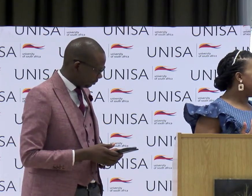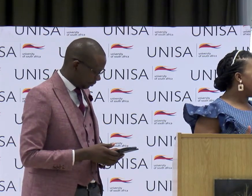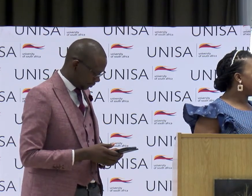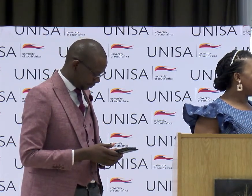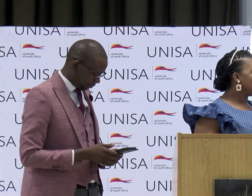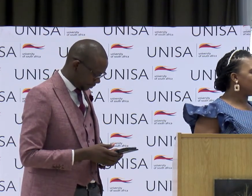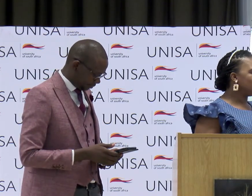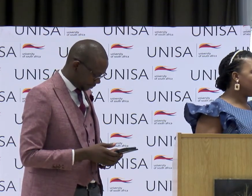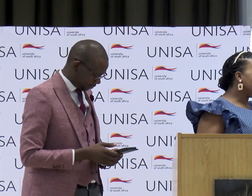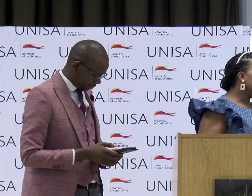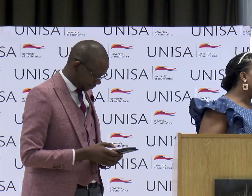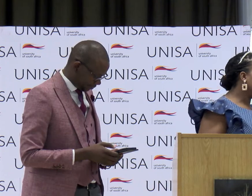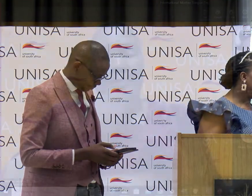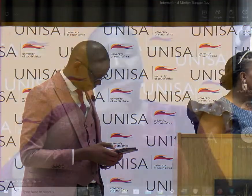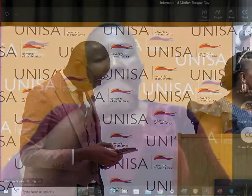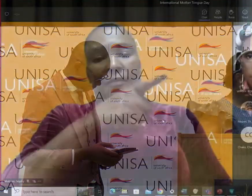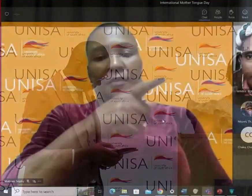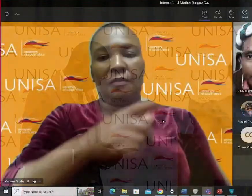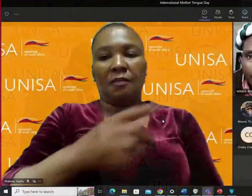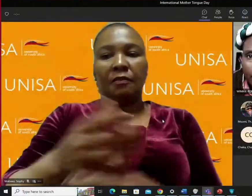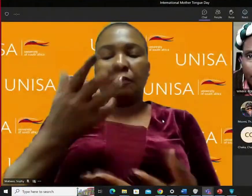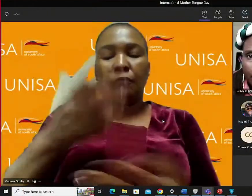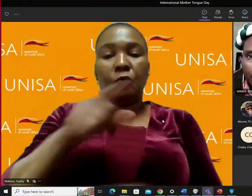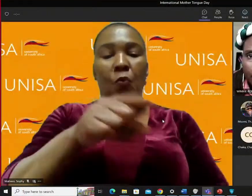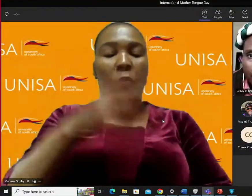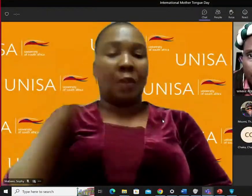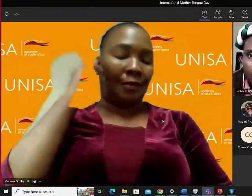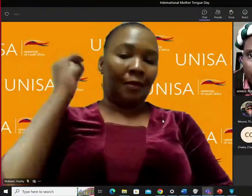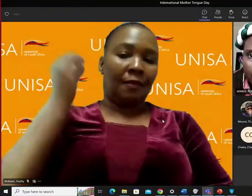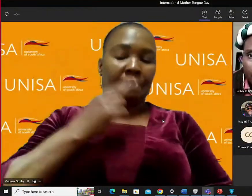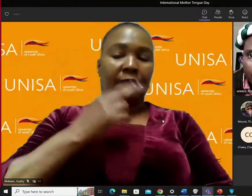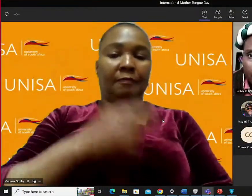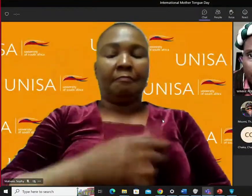tell that you were deaf. So